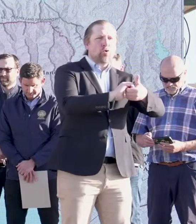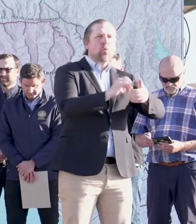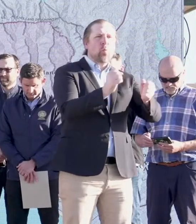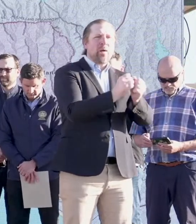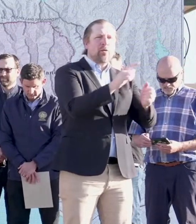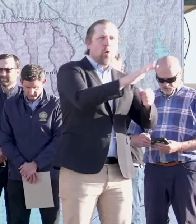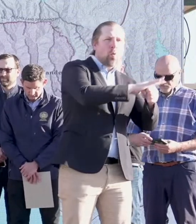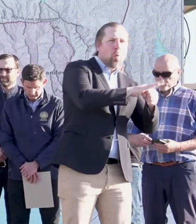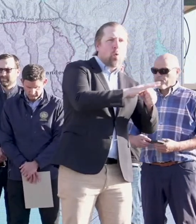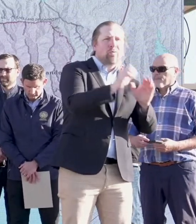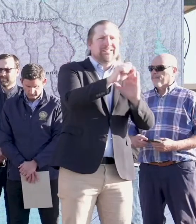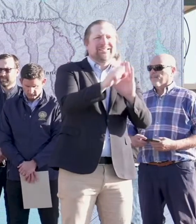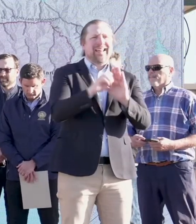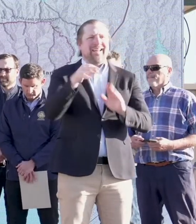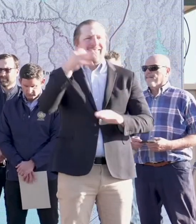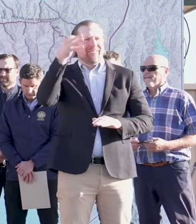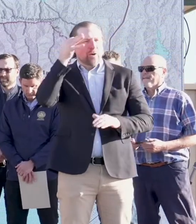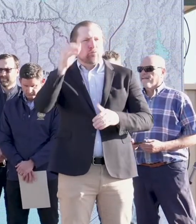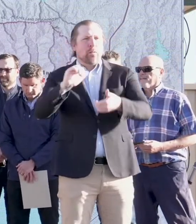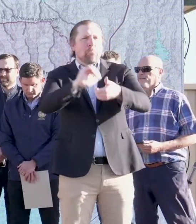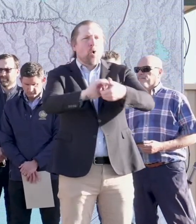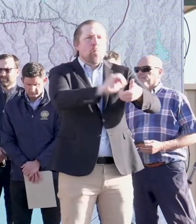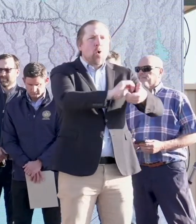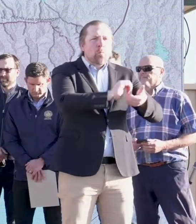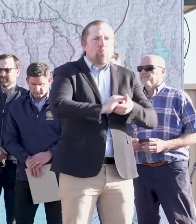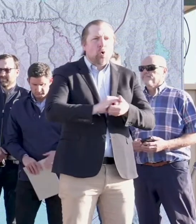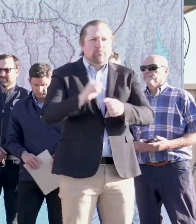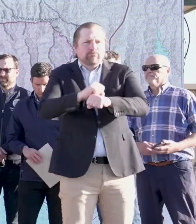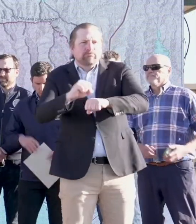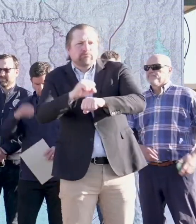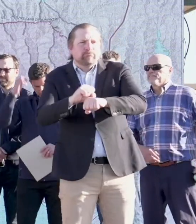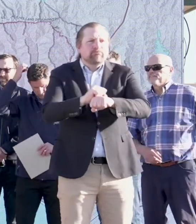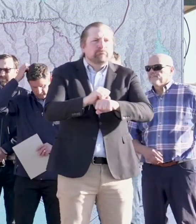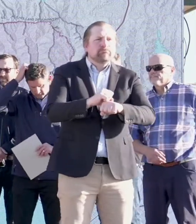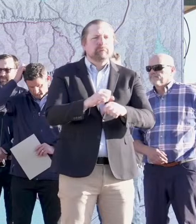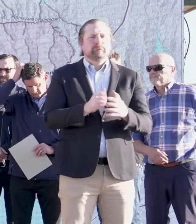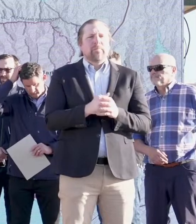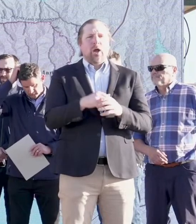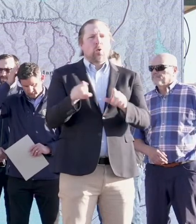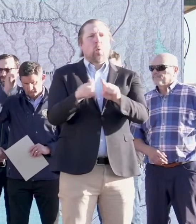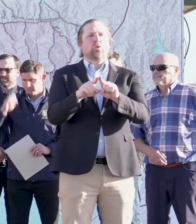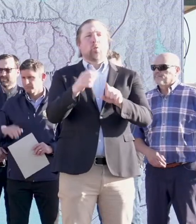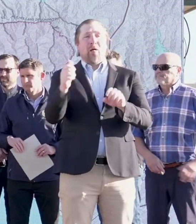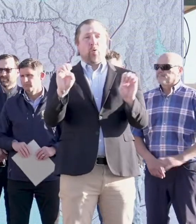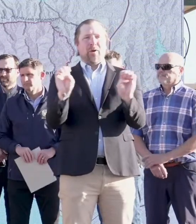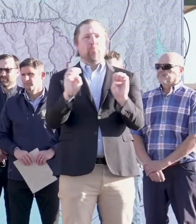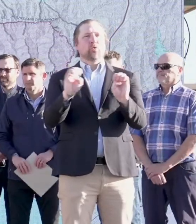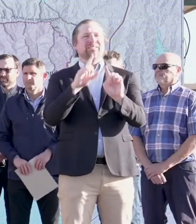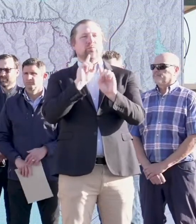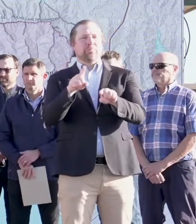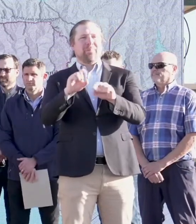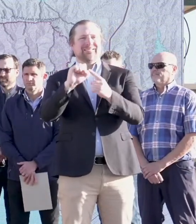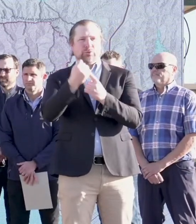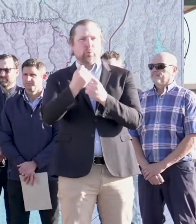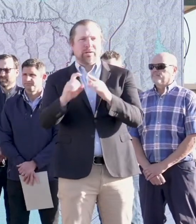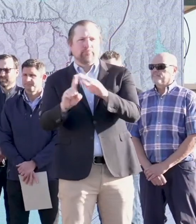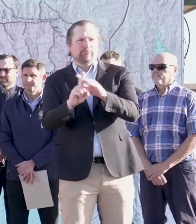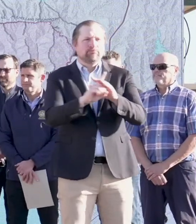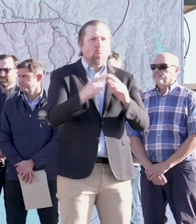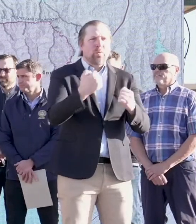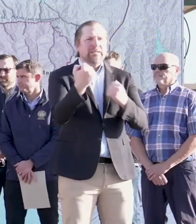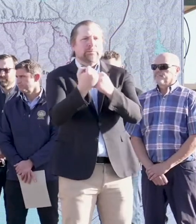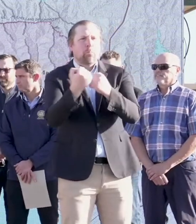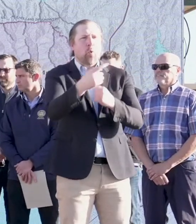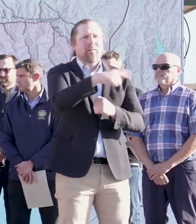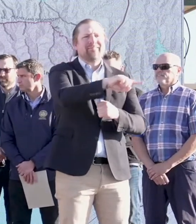state, and federal law enforcement agencies, in addition to other various emergency response and support